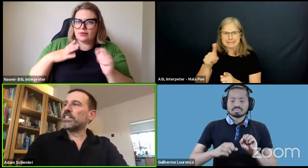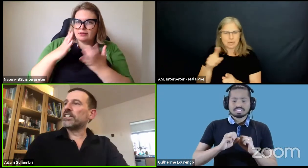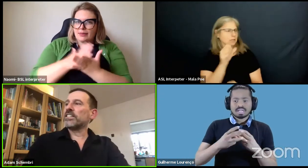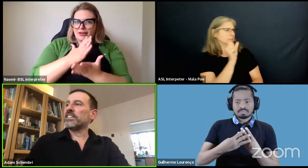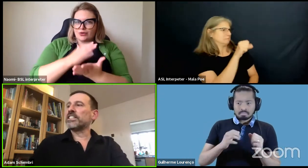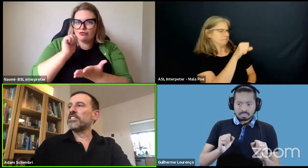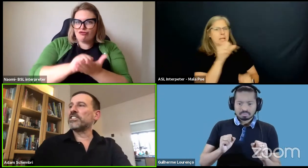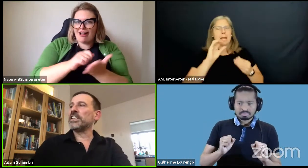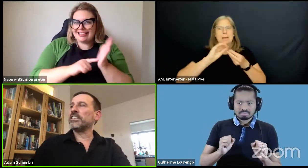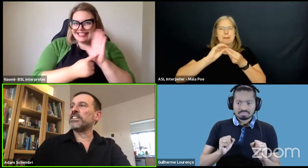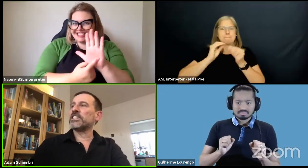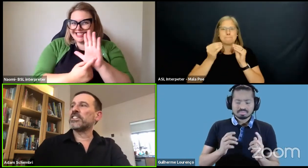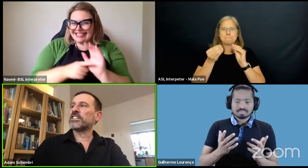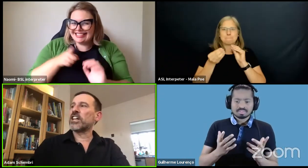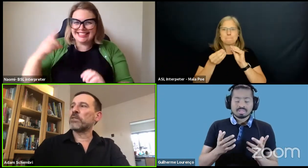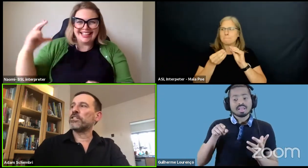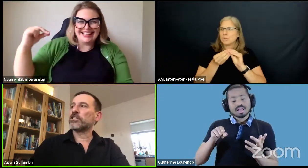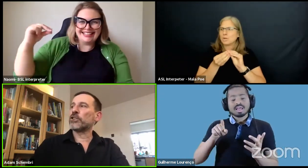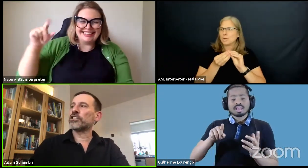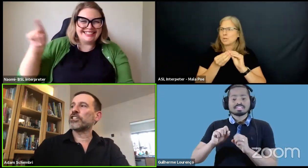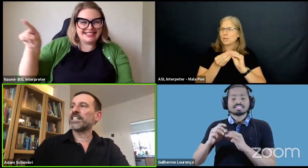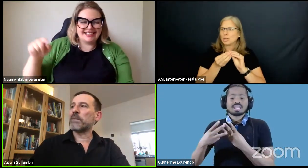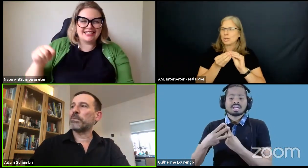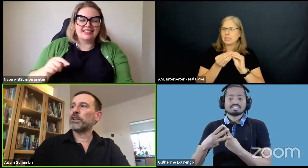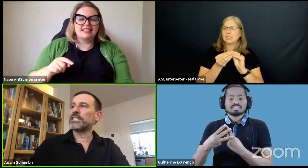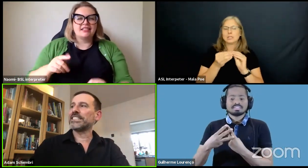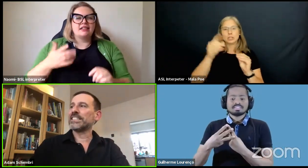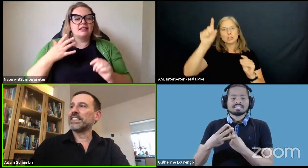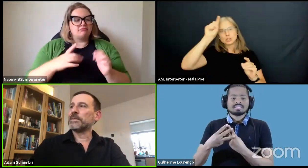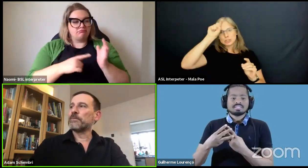you. this is the slide with the Turkish